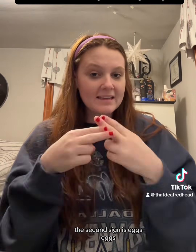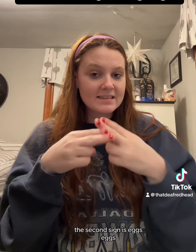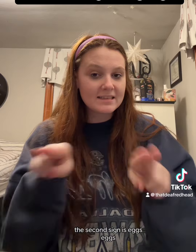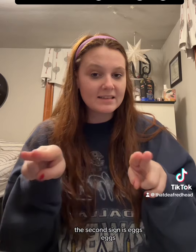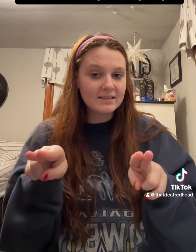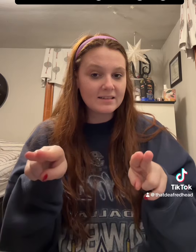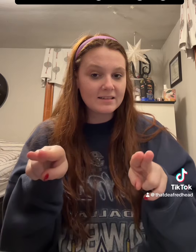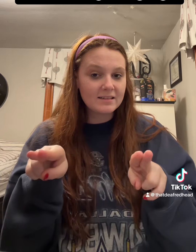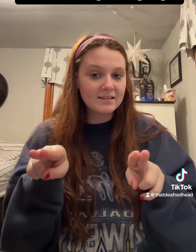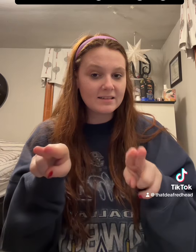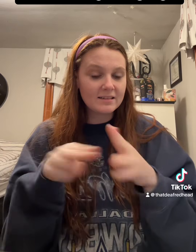Eggs.